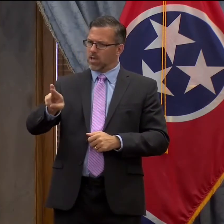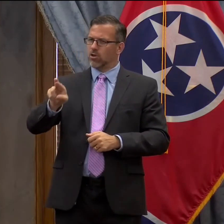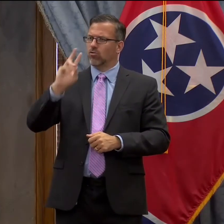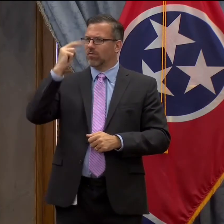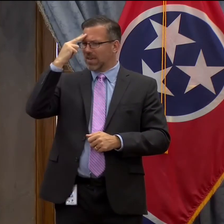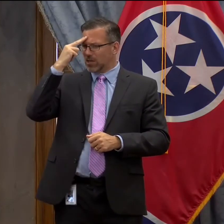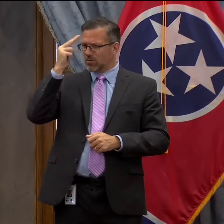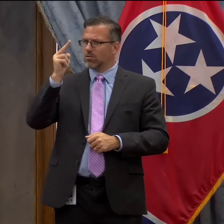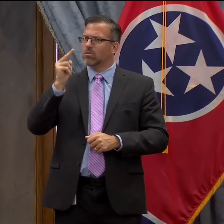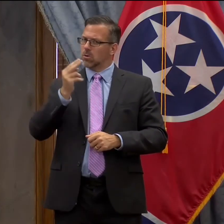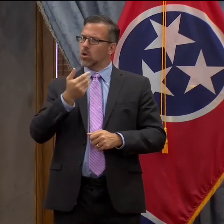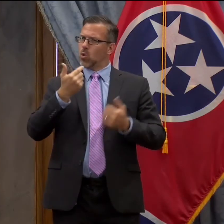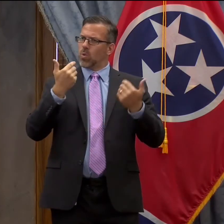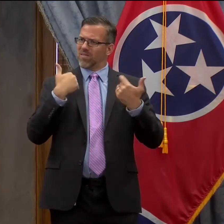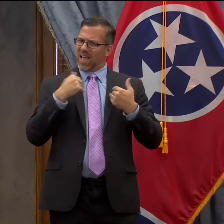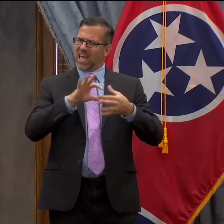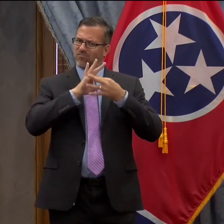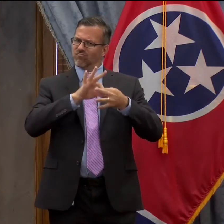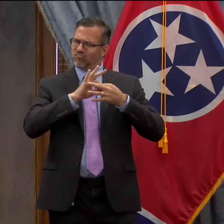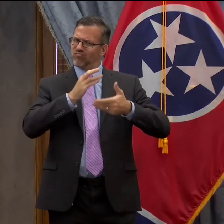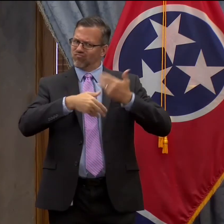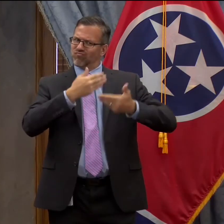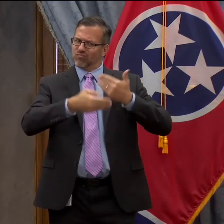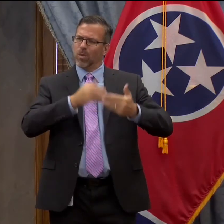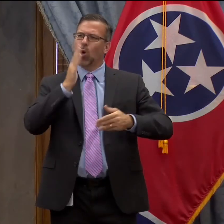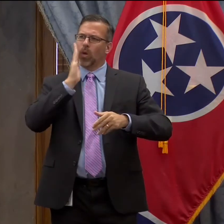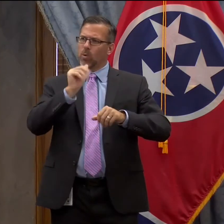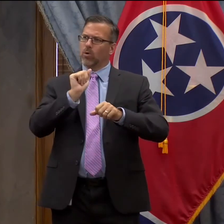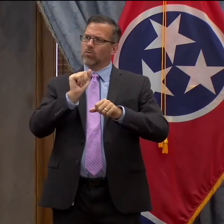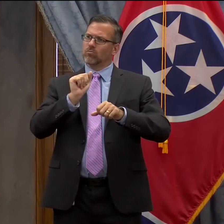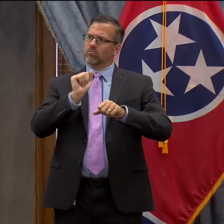and we'll work on this issue as well.